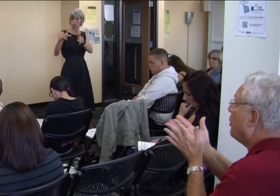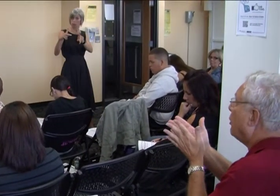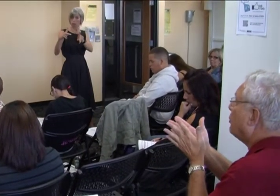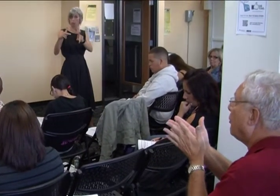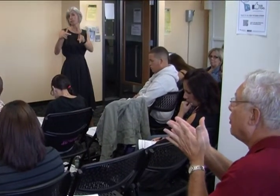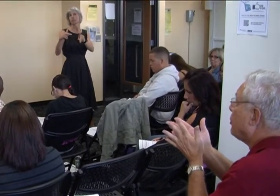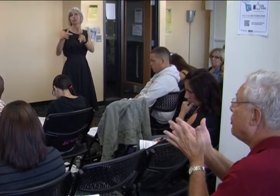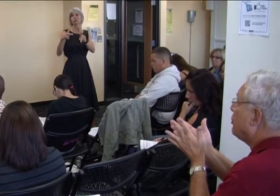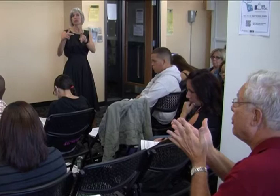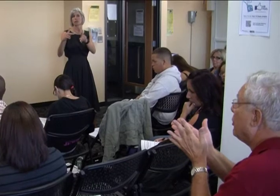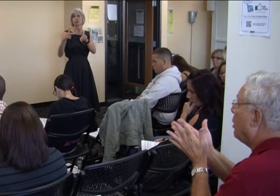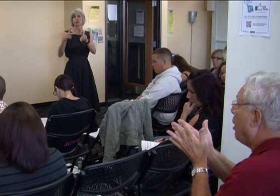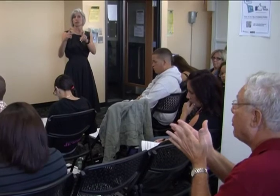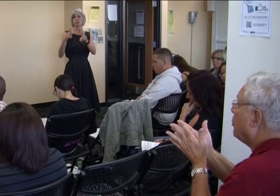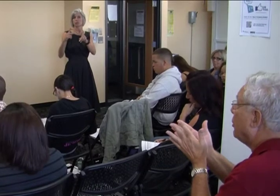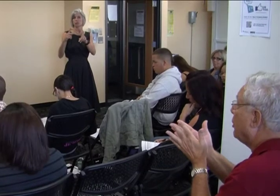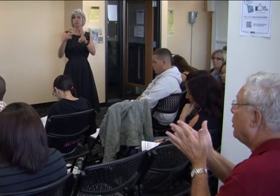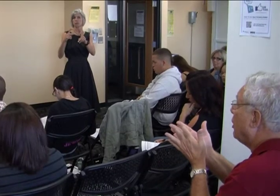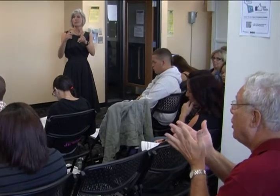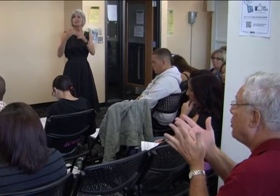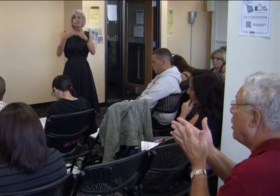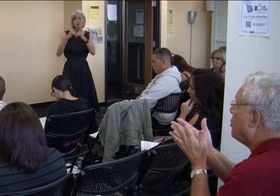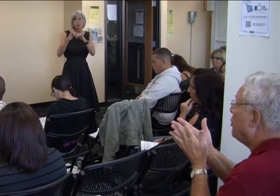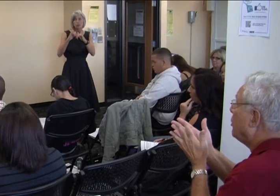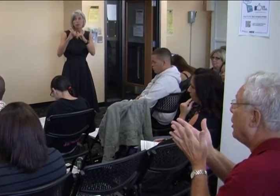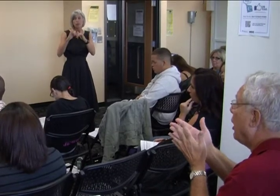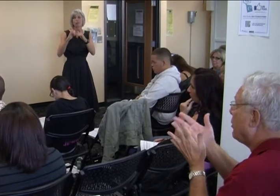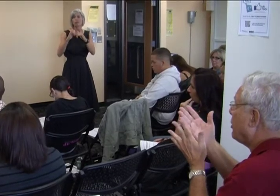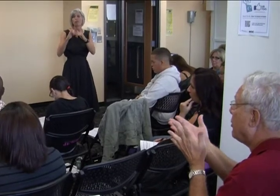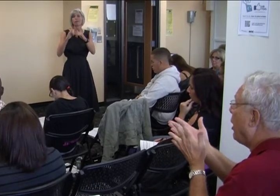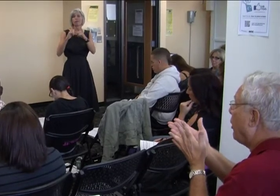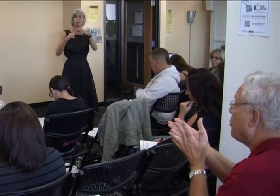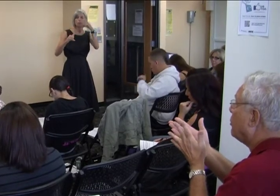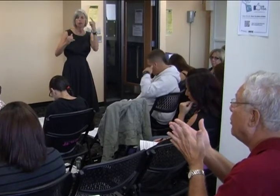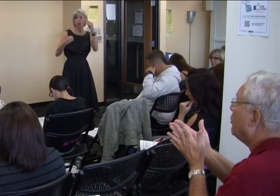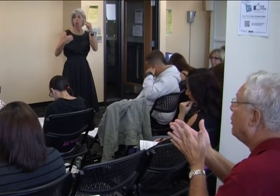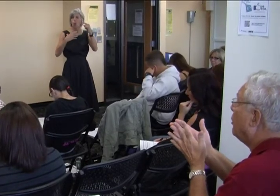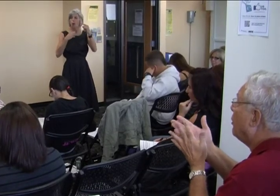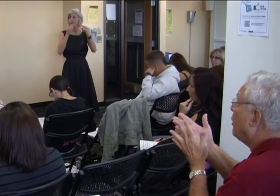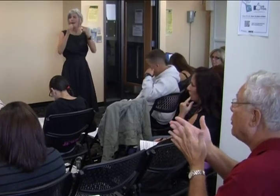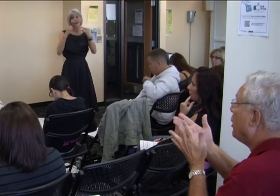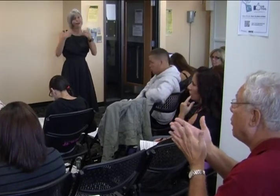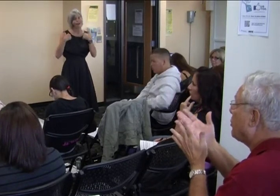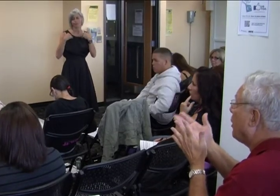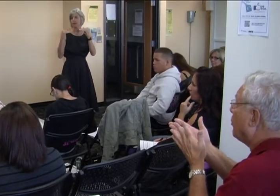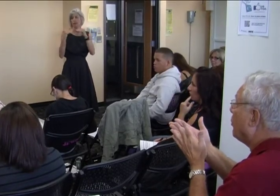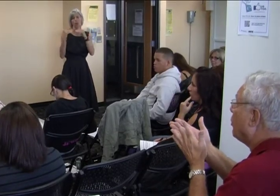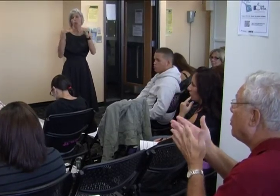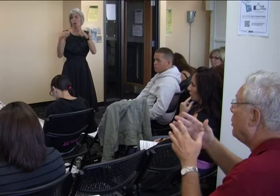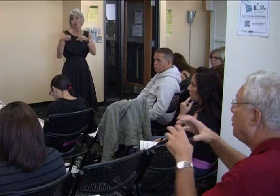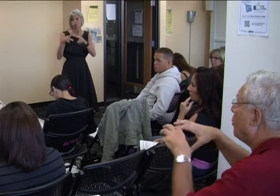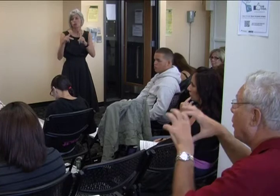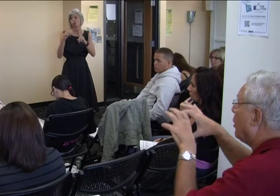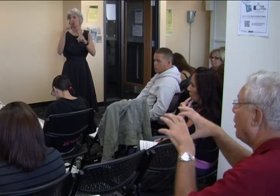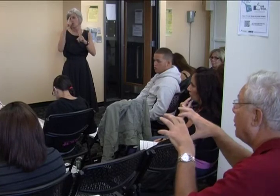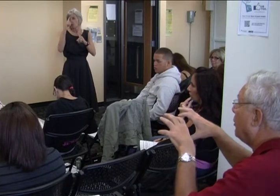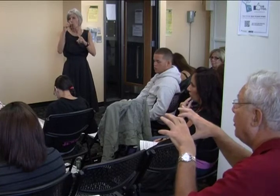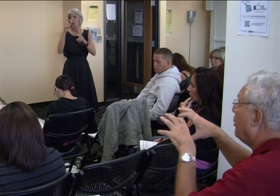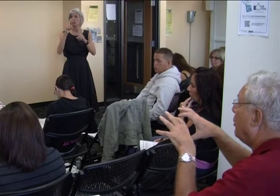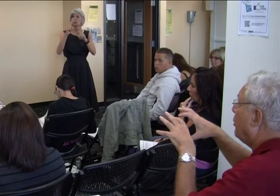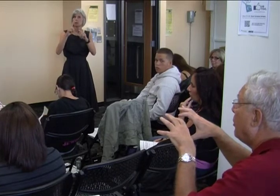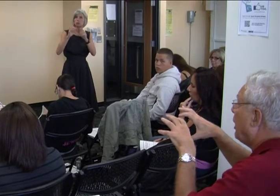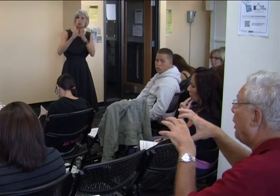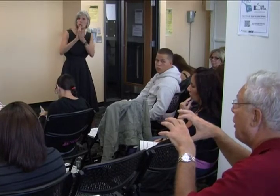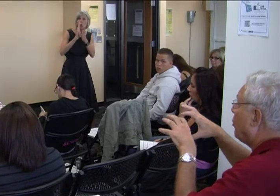there are still differences in opportunity, in education, in access mm-hmm. to housing, et cetera, which we need mm-hmm. to work on.